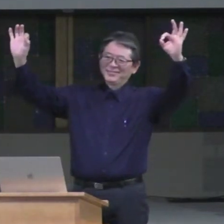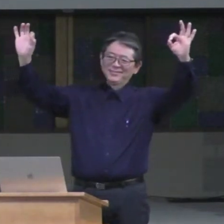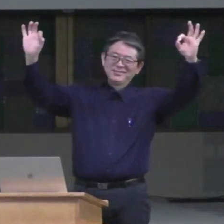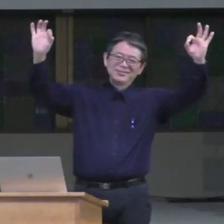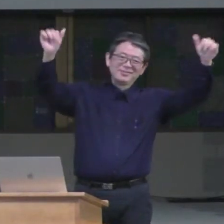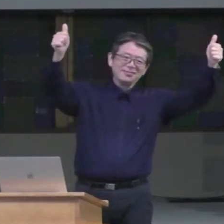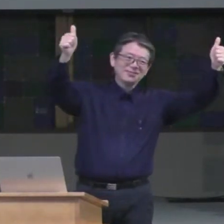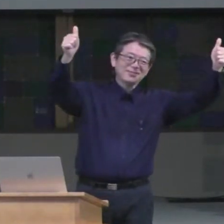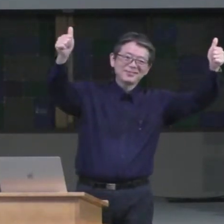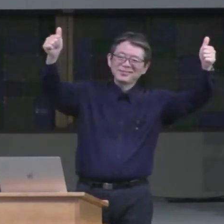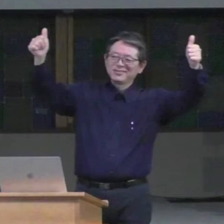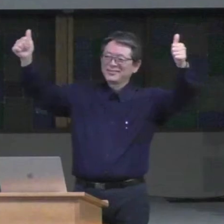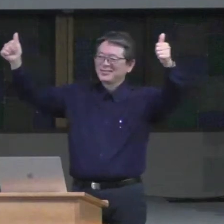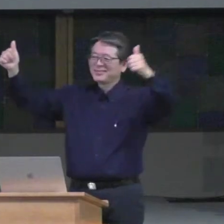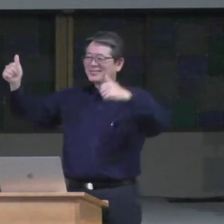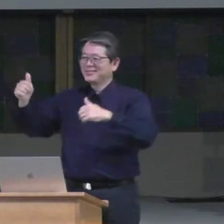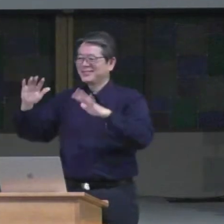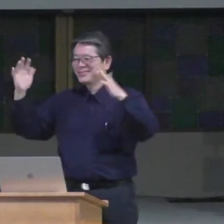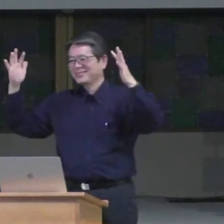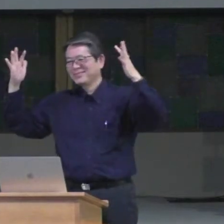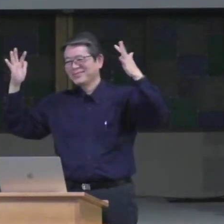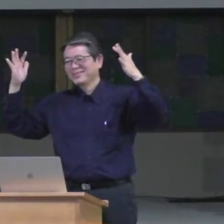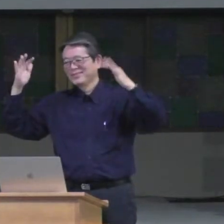Yeah, right. The light coming in from behind.